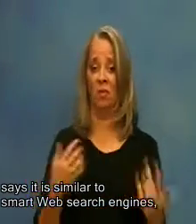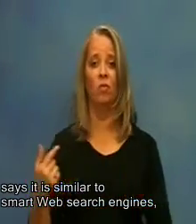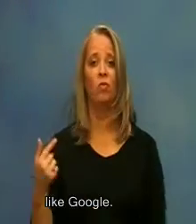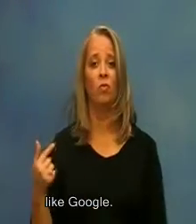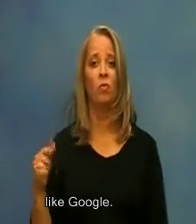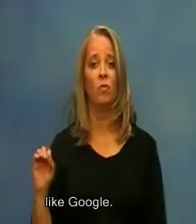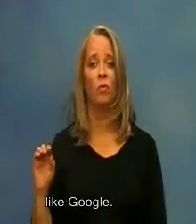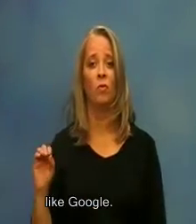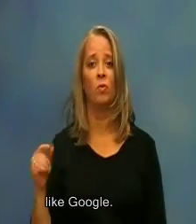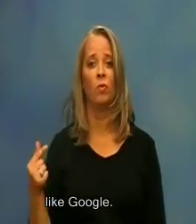the Google.